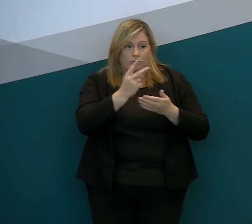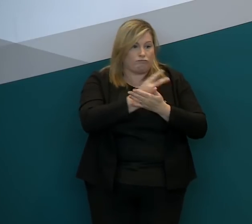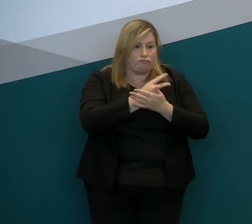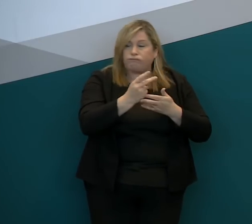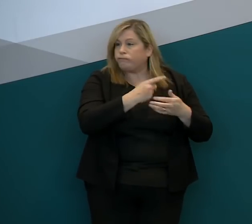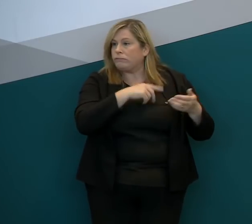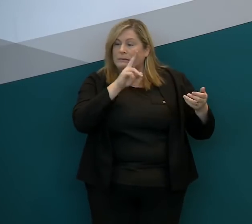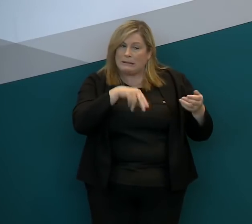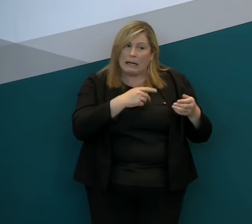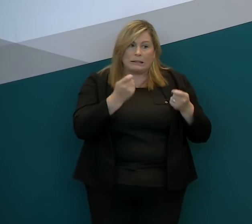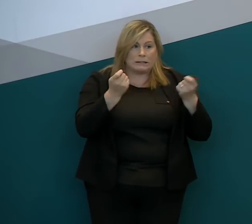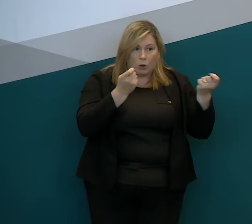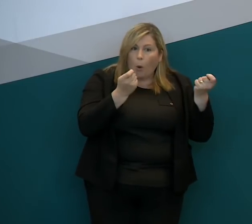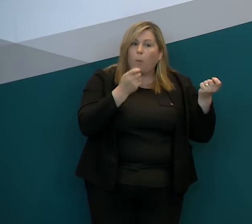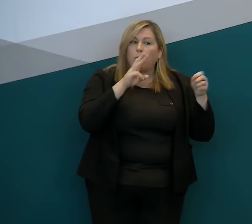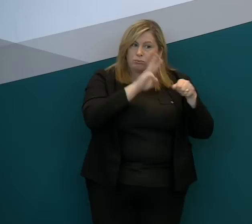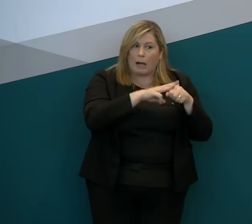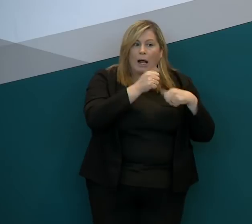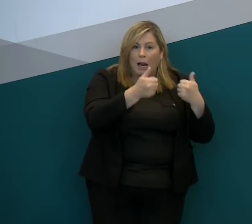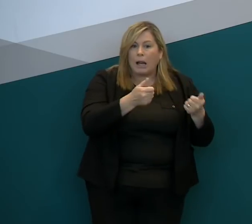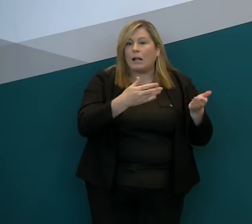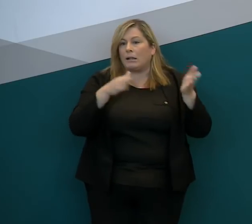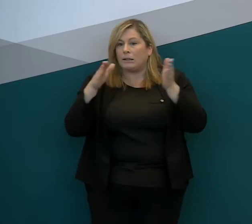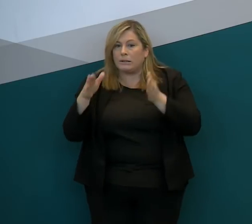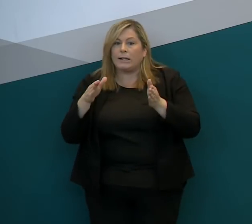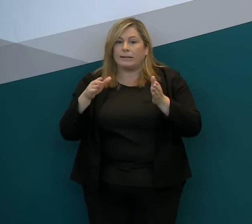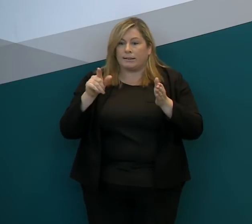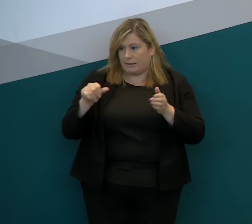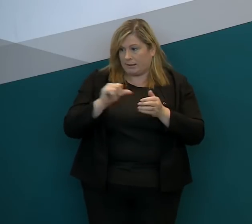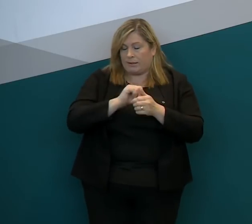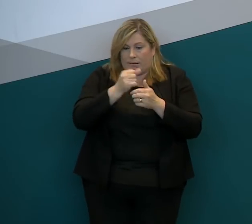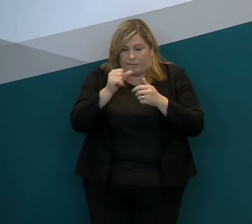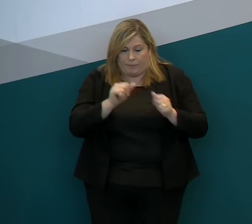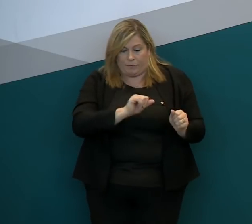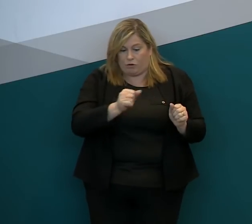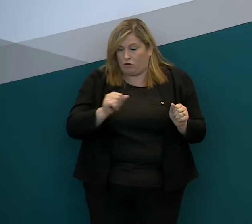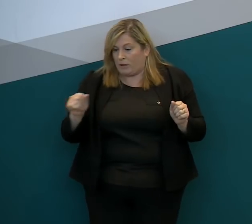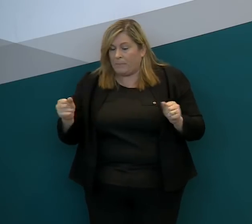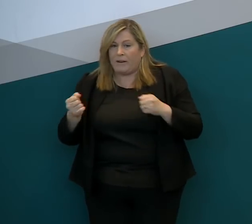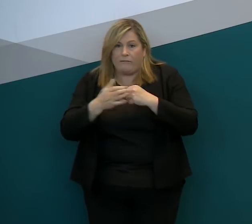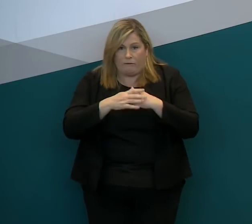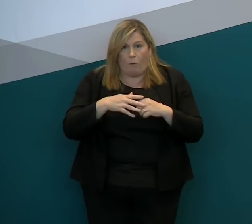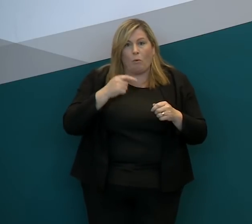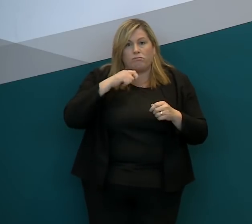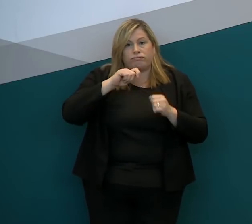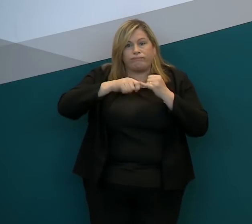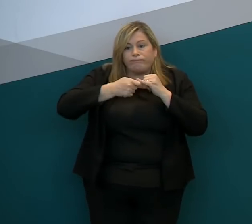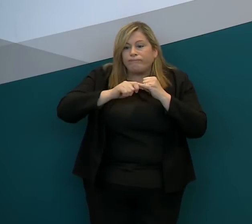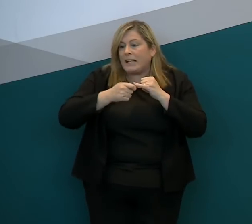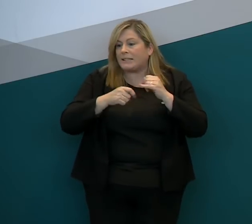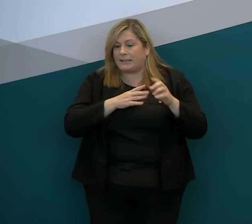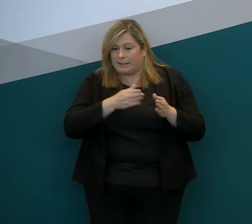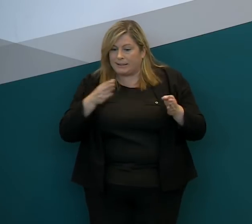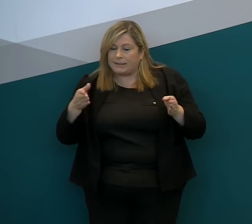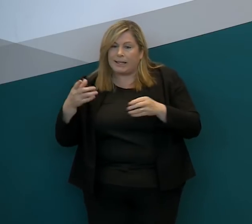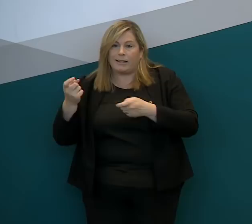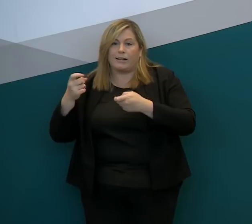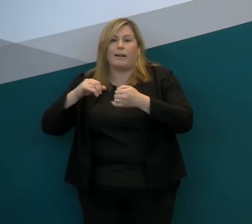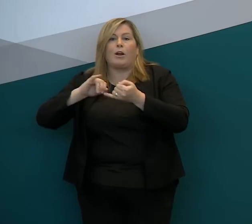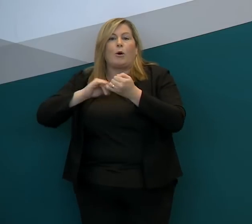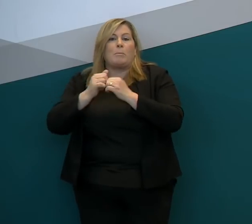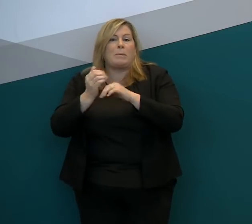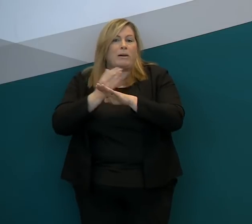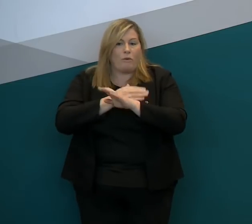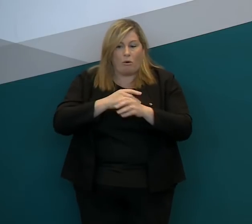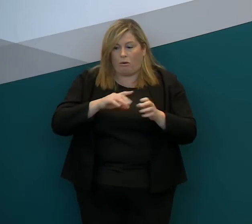in the government roadmap. In other words, the broad framework for decision making, the advice that we provide, and we'll continue to monitor that over the course of